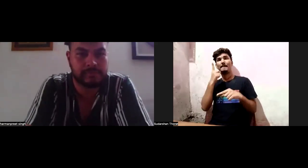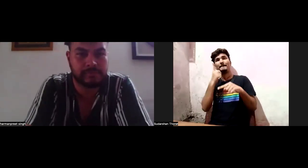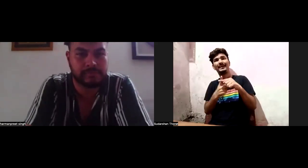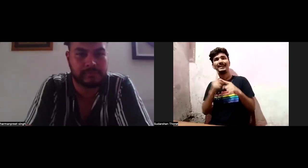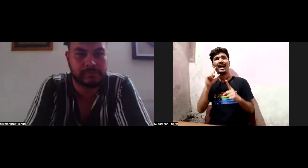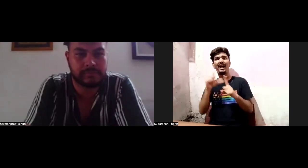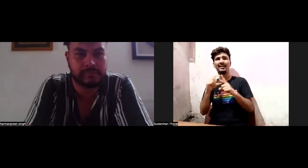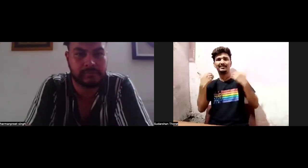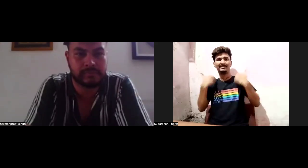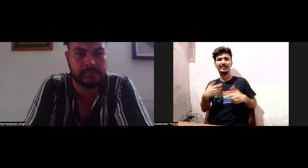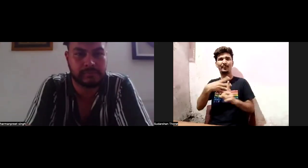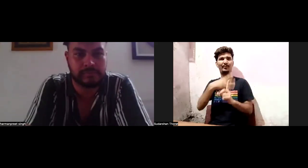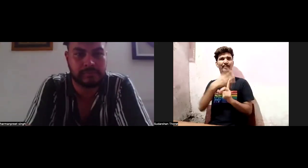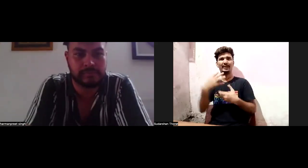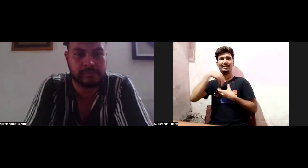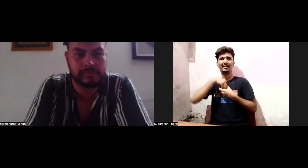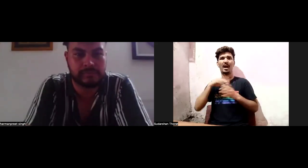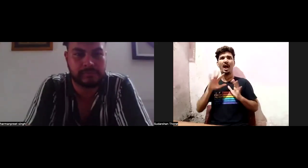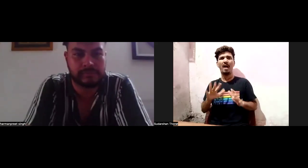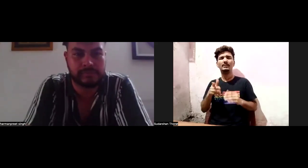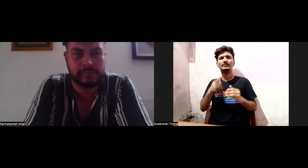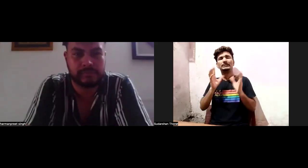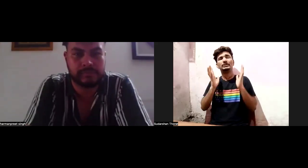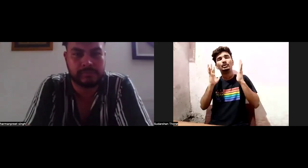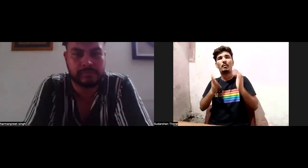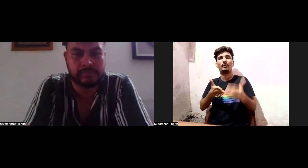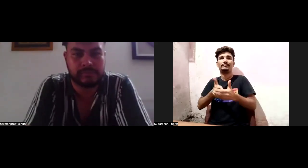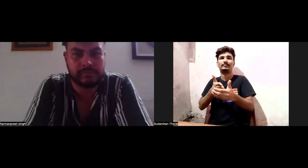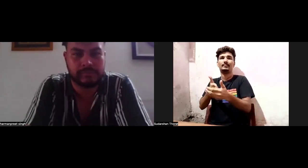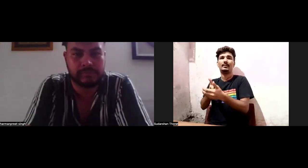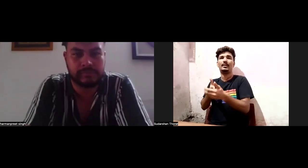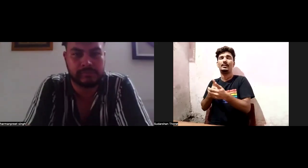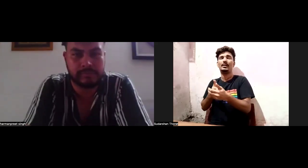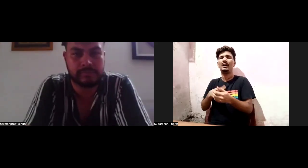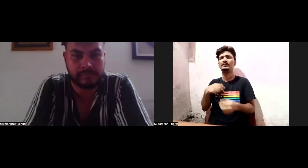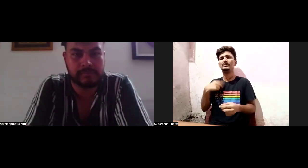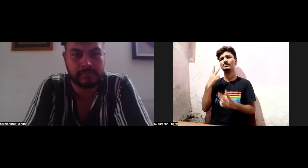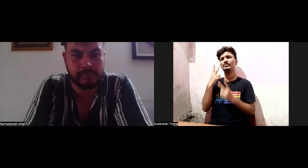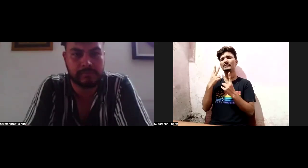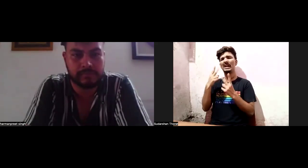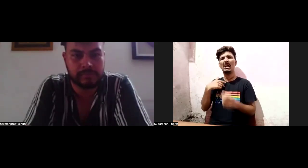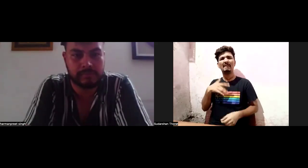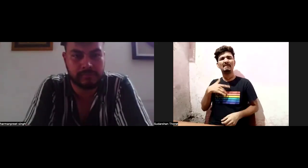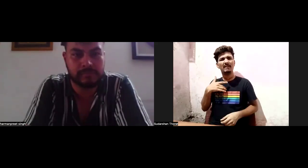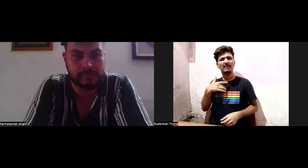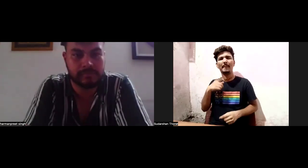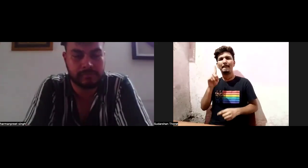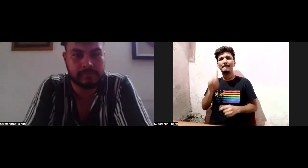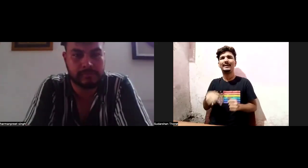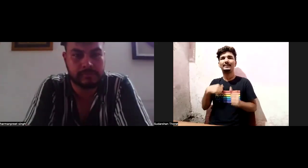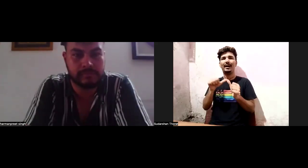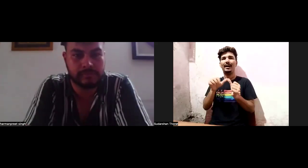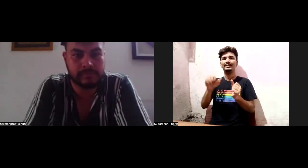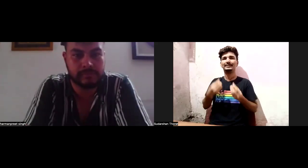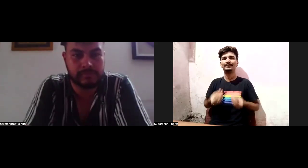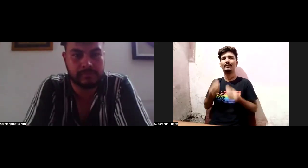deaf people could belong to an LGBT community. But I do believe that there are a lot of people who are belonging to this